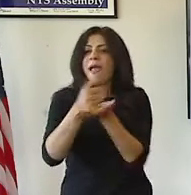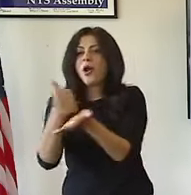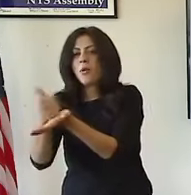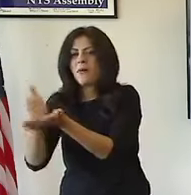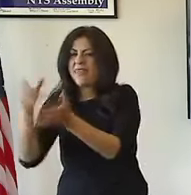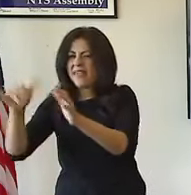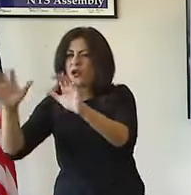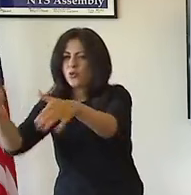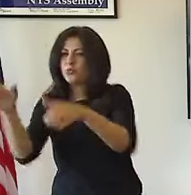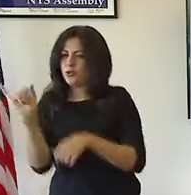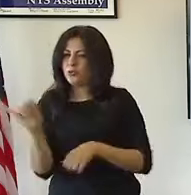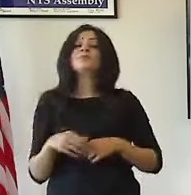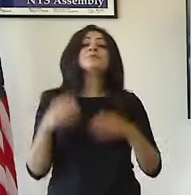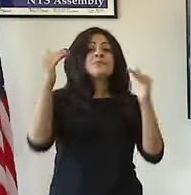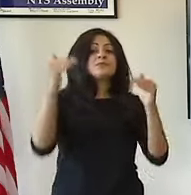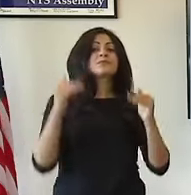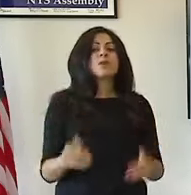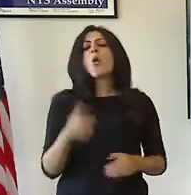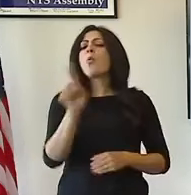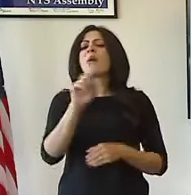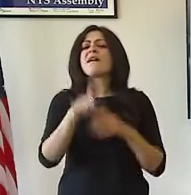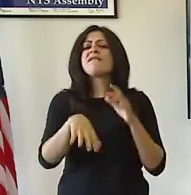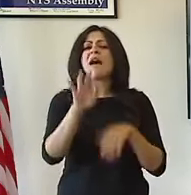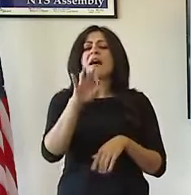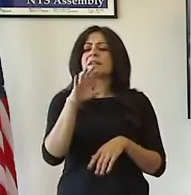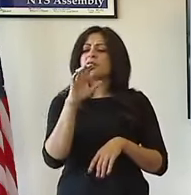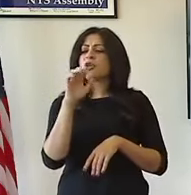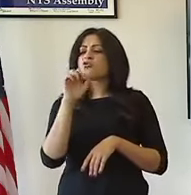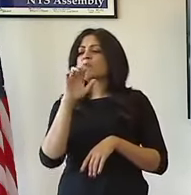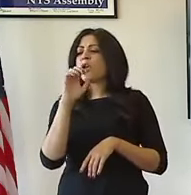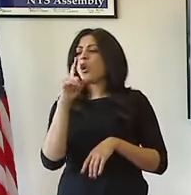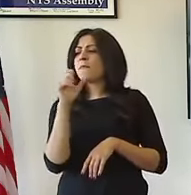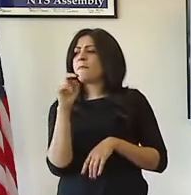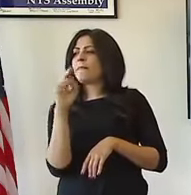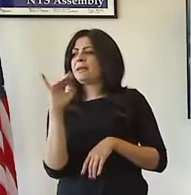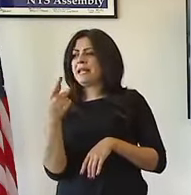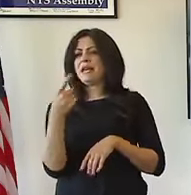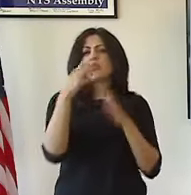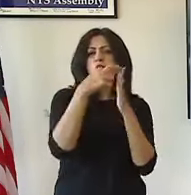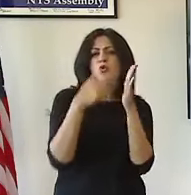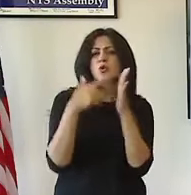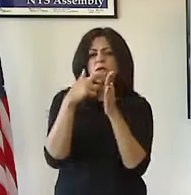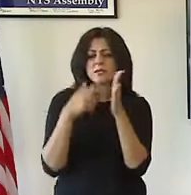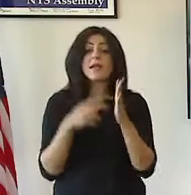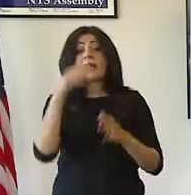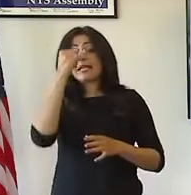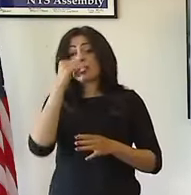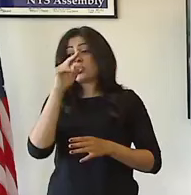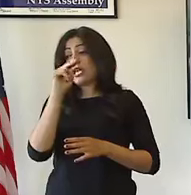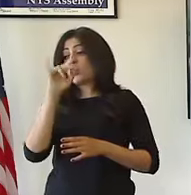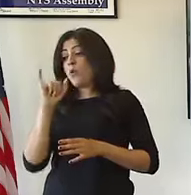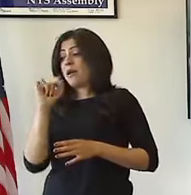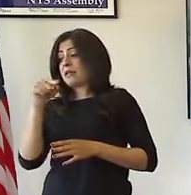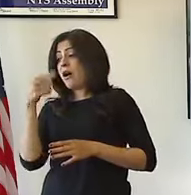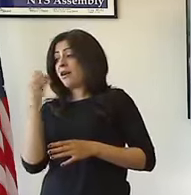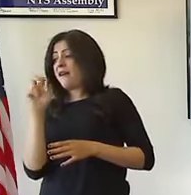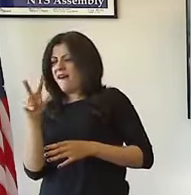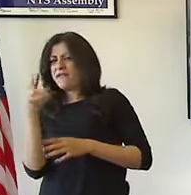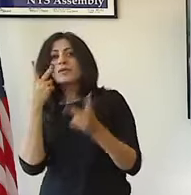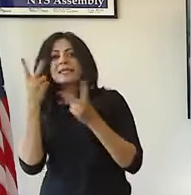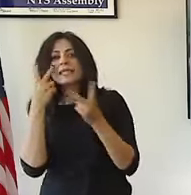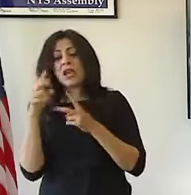where can I find reopening guidelines? Visit duchessny.gov. Go to Restarting Duchess. You'll see when you